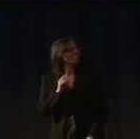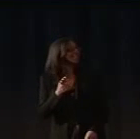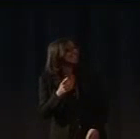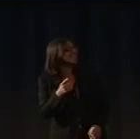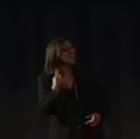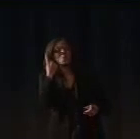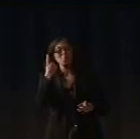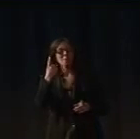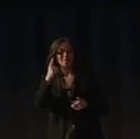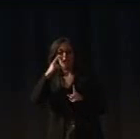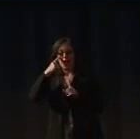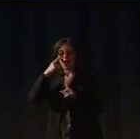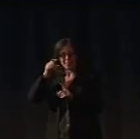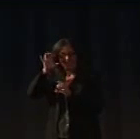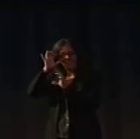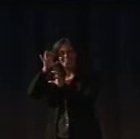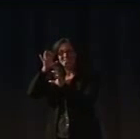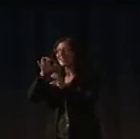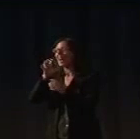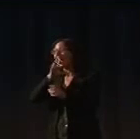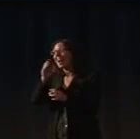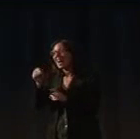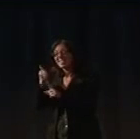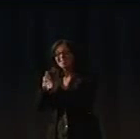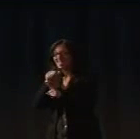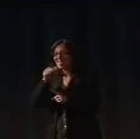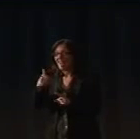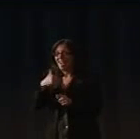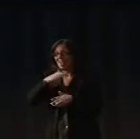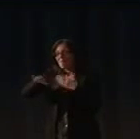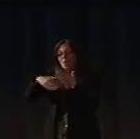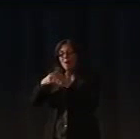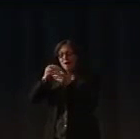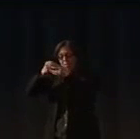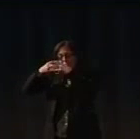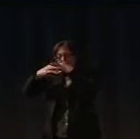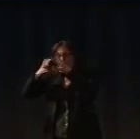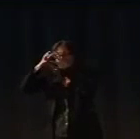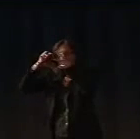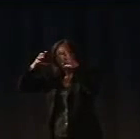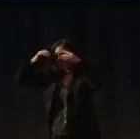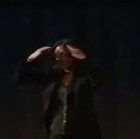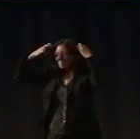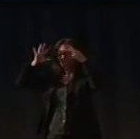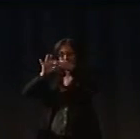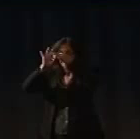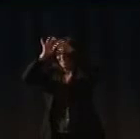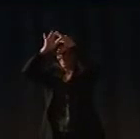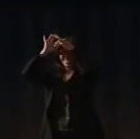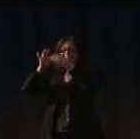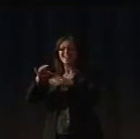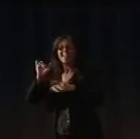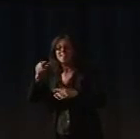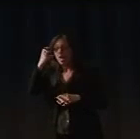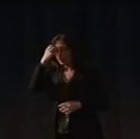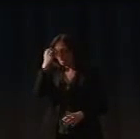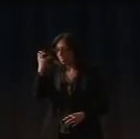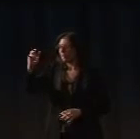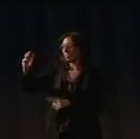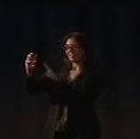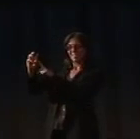which doesn't have all the equipment that Professor Poggio is going to talk about later. So it's a very isolated,